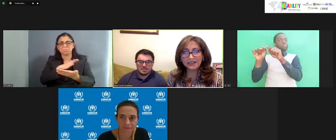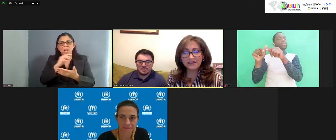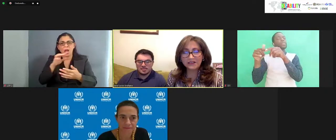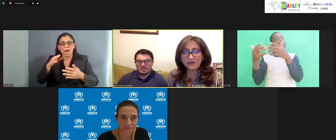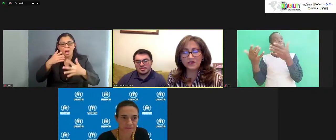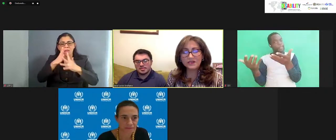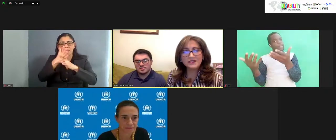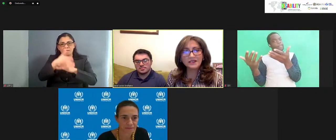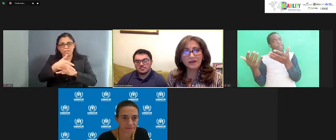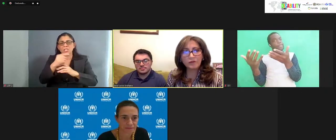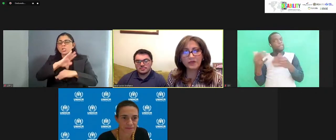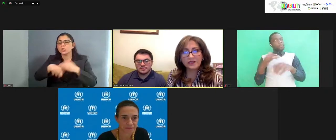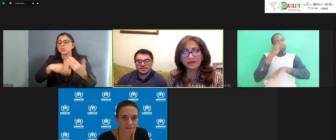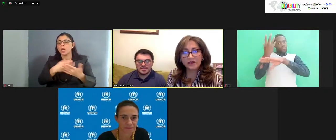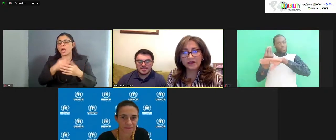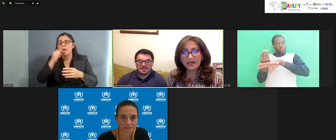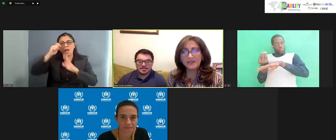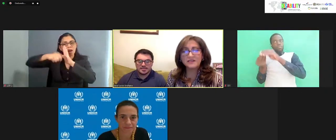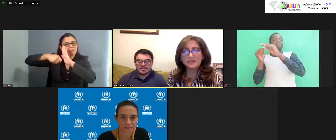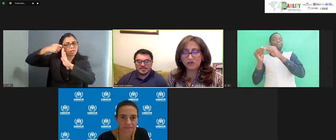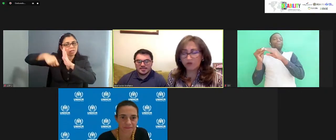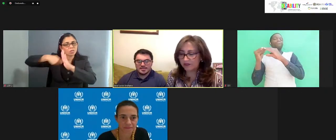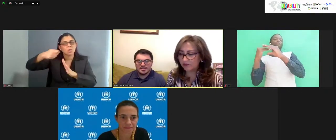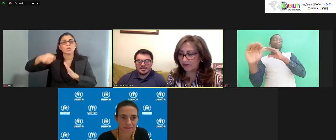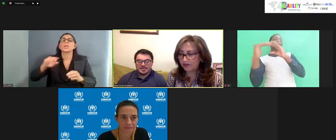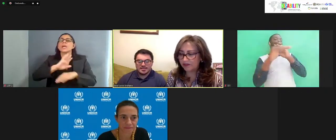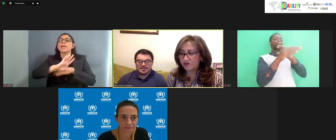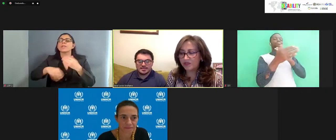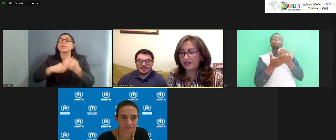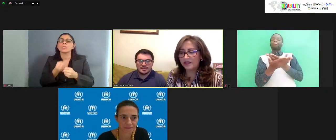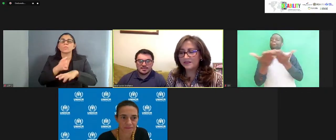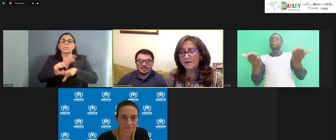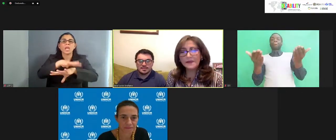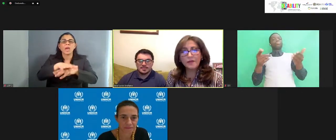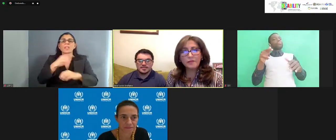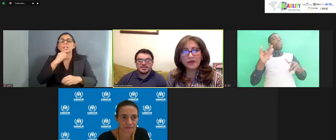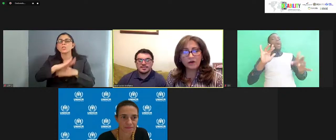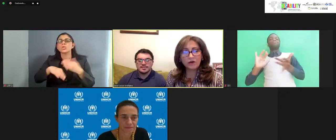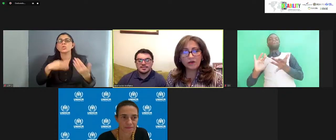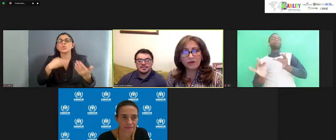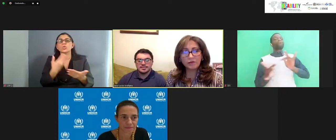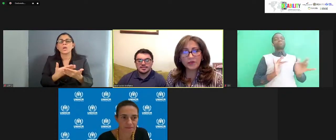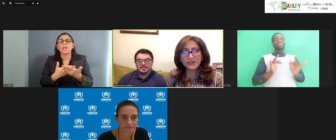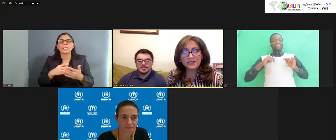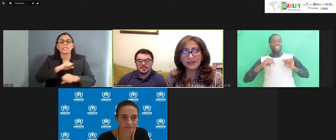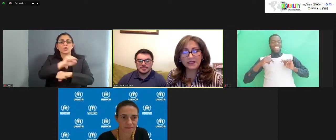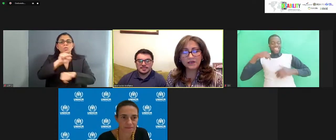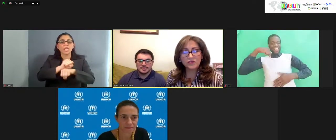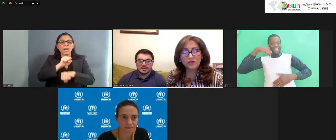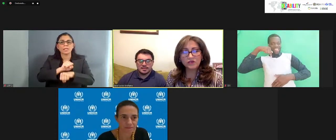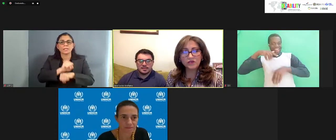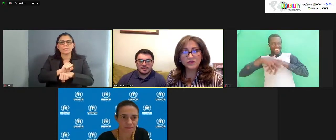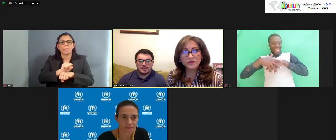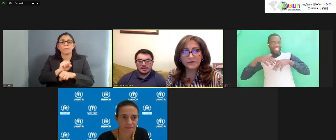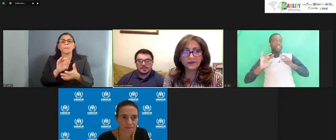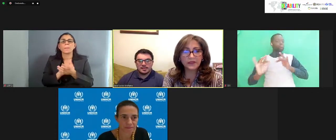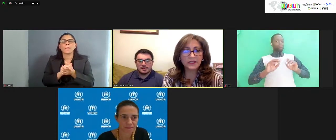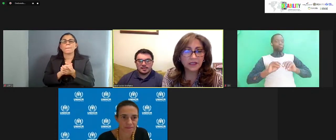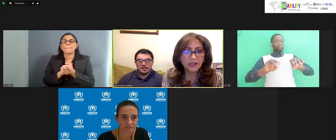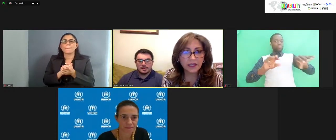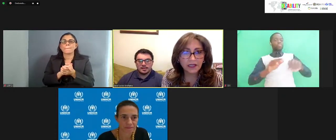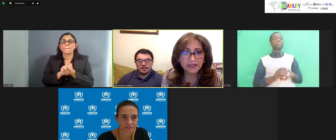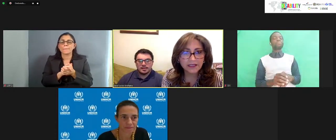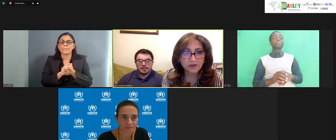through the recordings that the realities will be sharing in all of its social networks but today